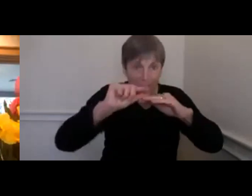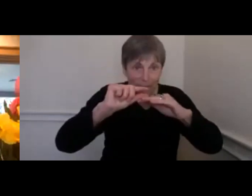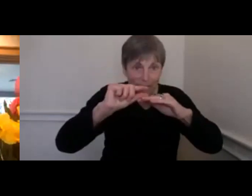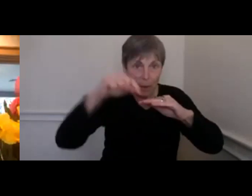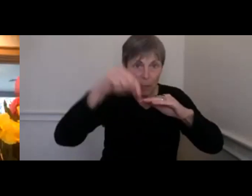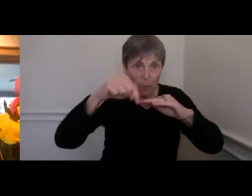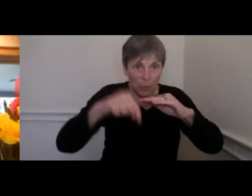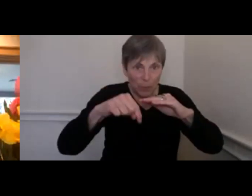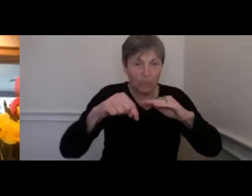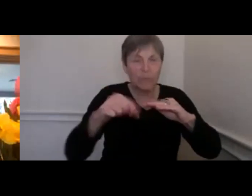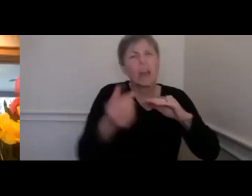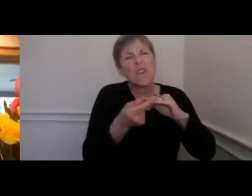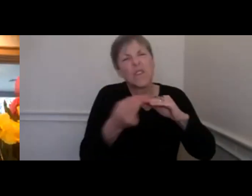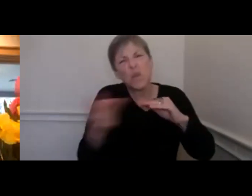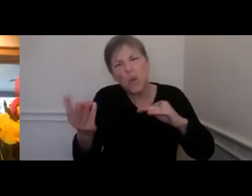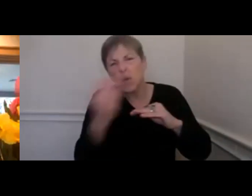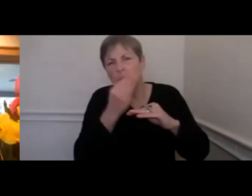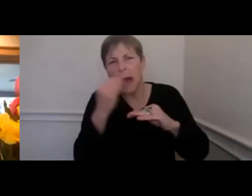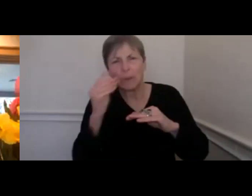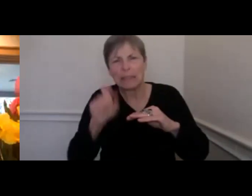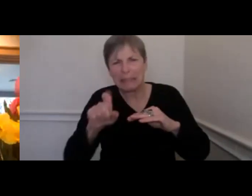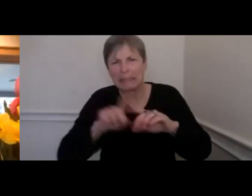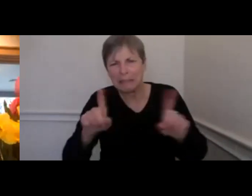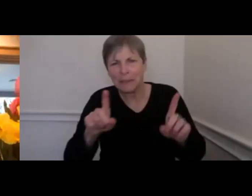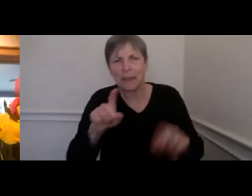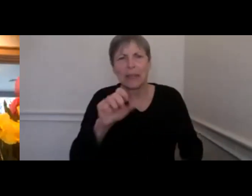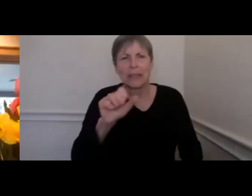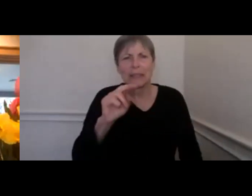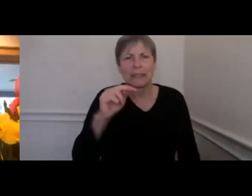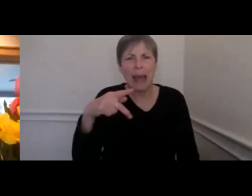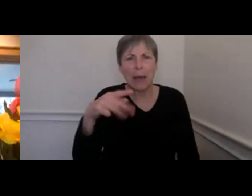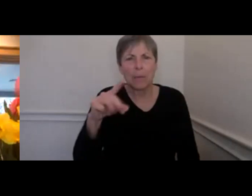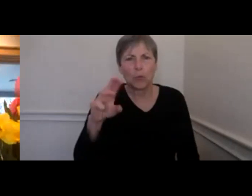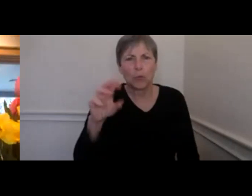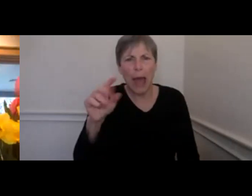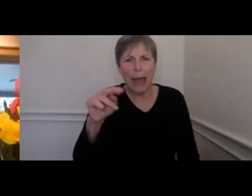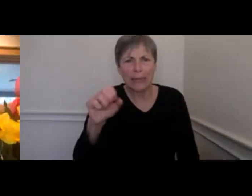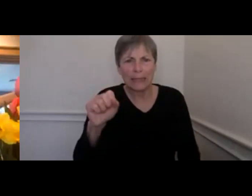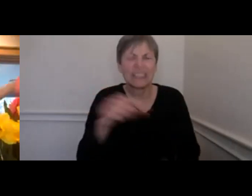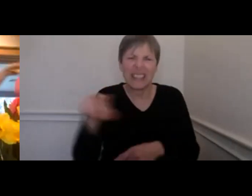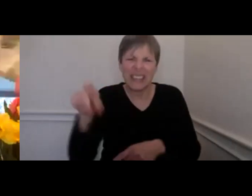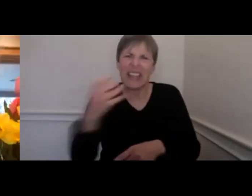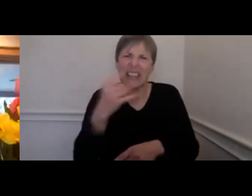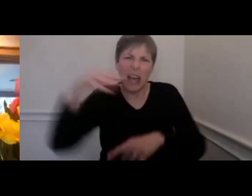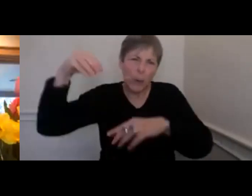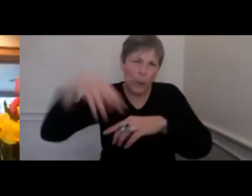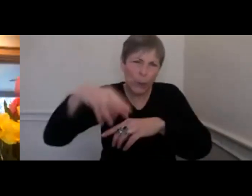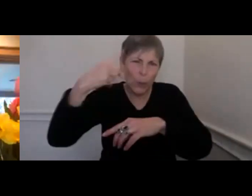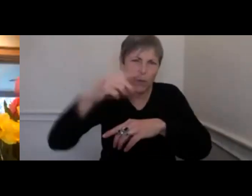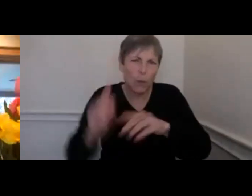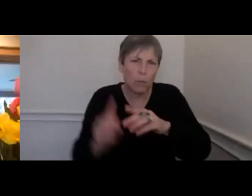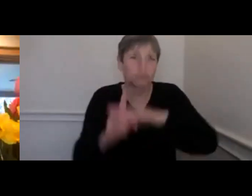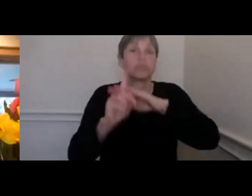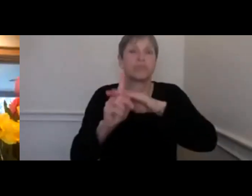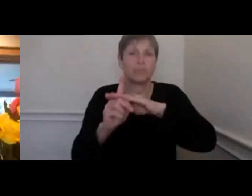like snapdragons. They need light to germinate. There's a whole list of seeds that need light to germinate in